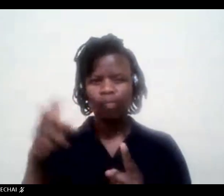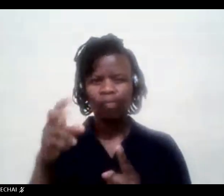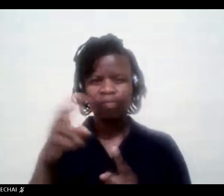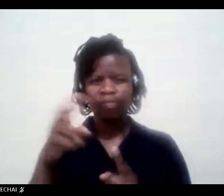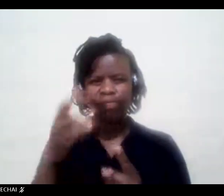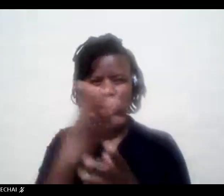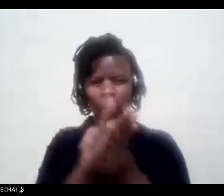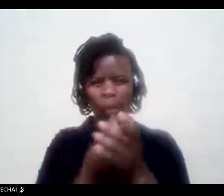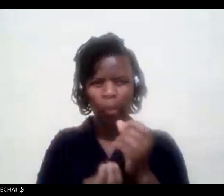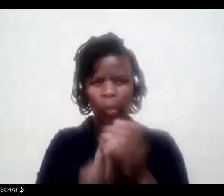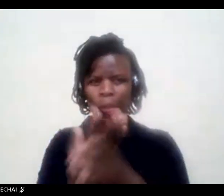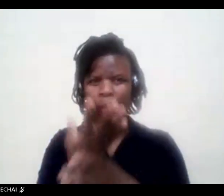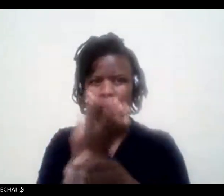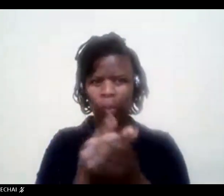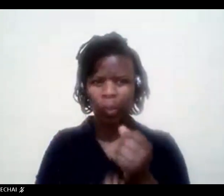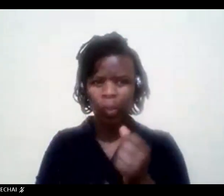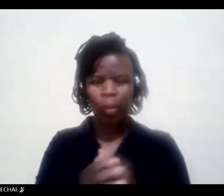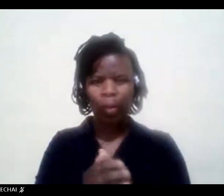video.